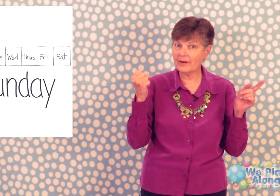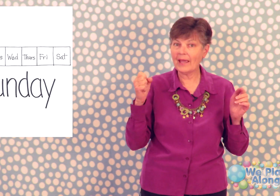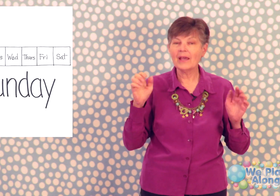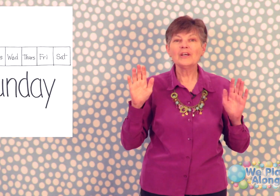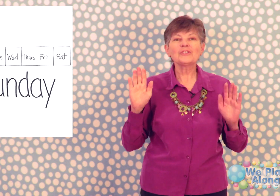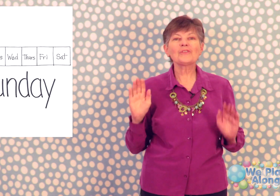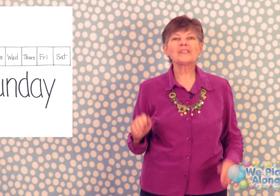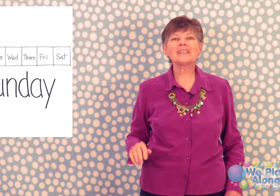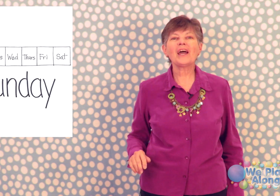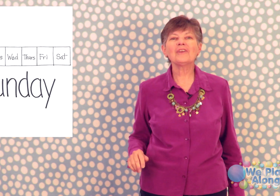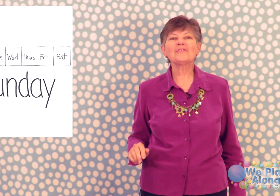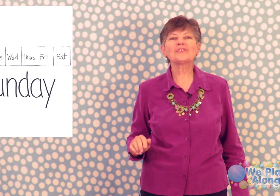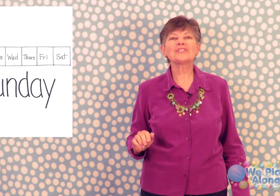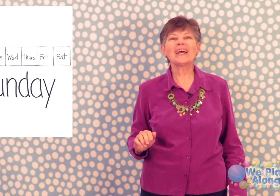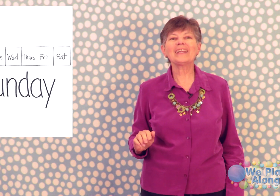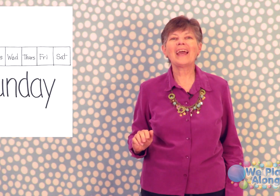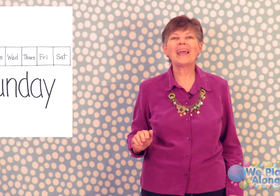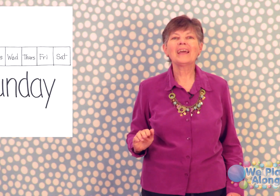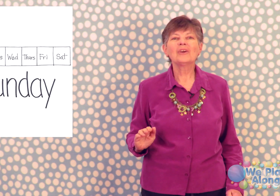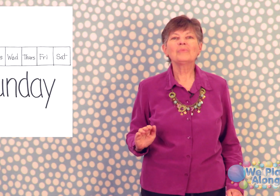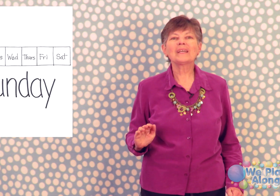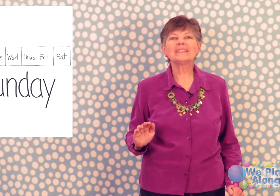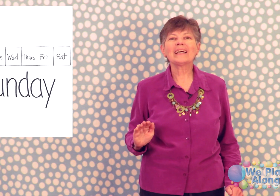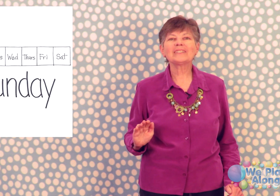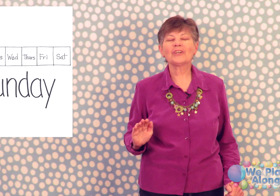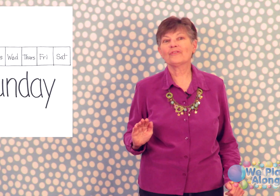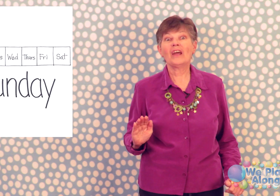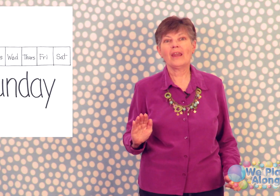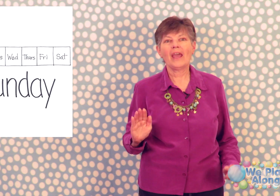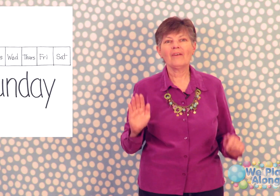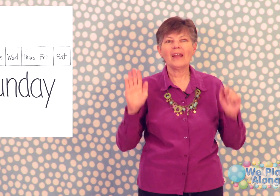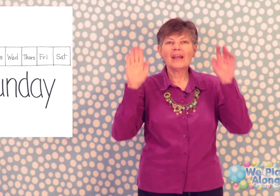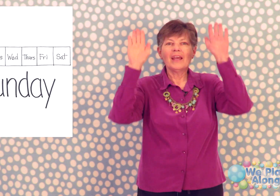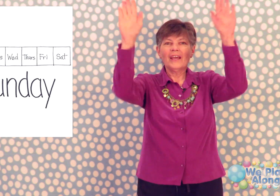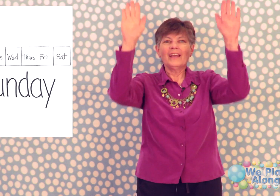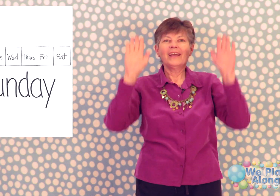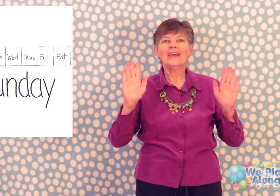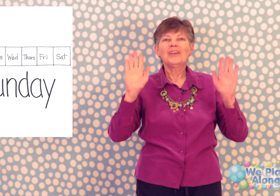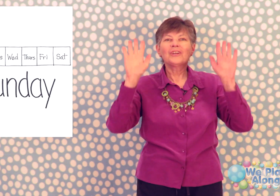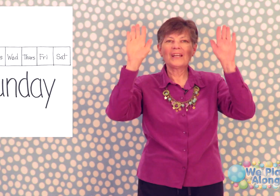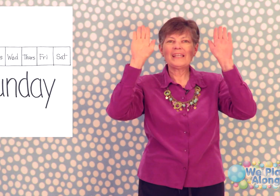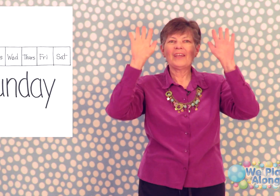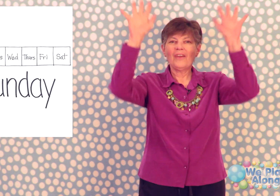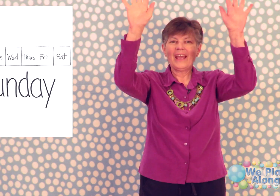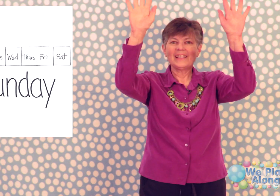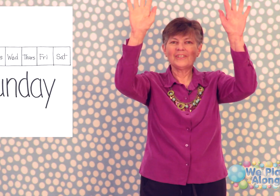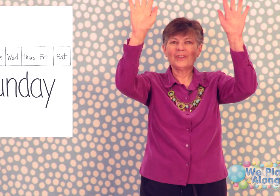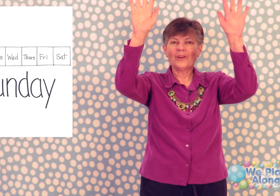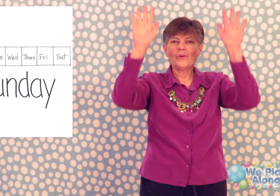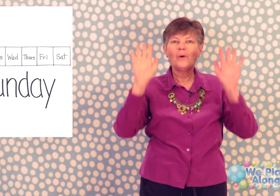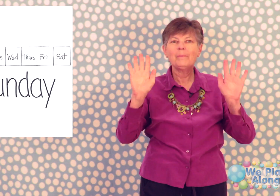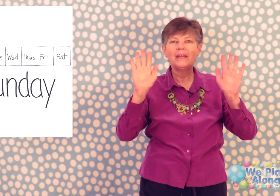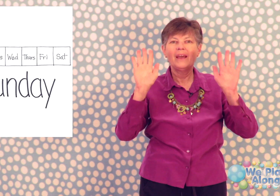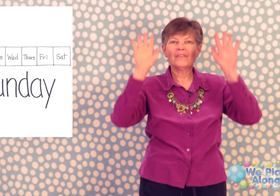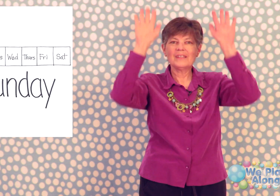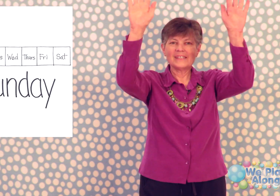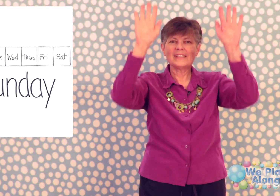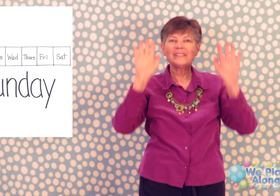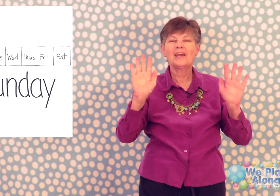Saturday. So the sign for Sunday, because that's our fun day, right? You're going to take your hands and you're going to go up and down. This is a sign